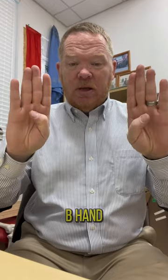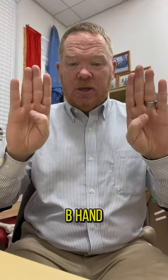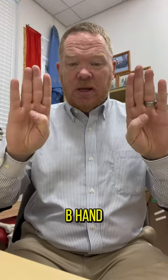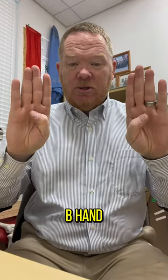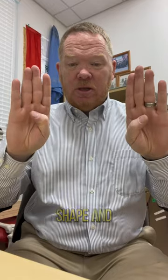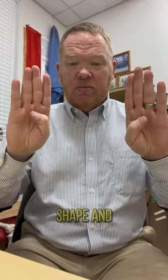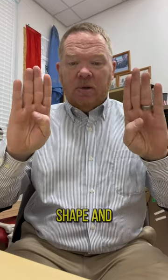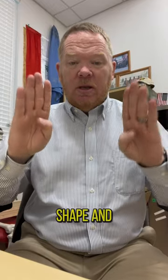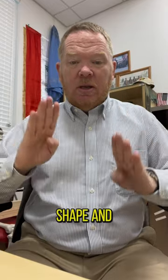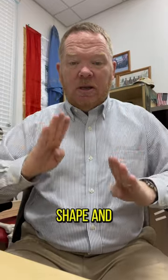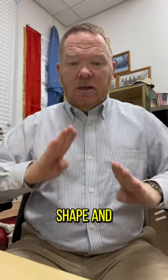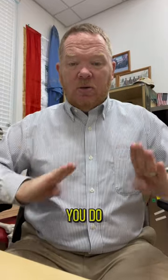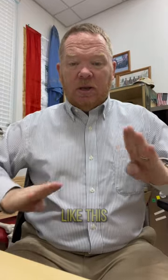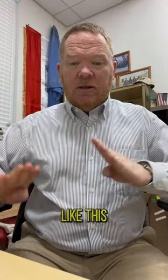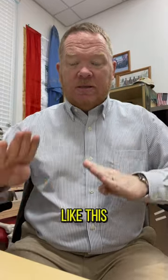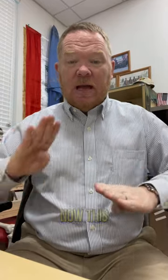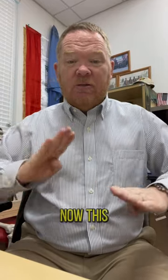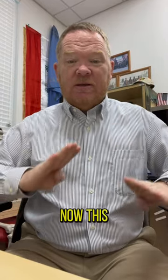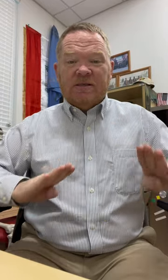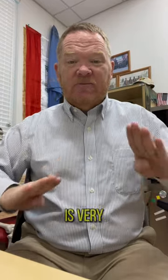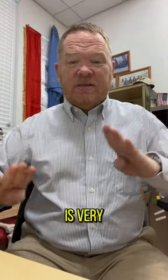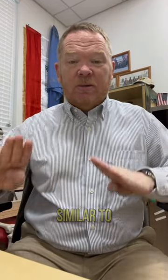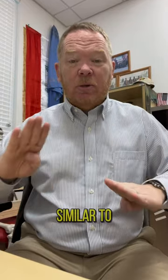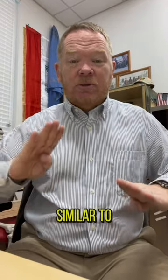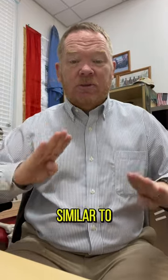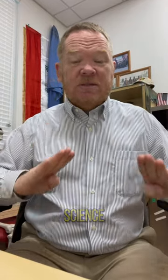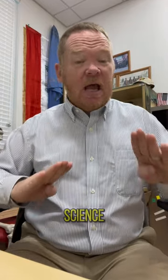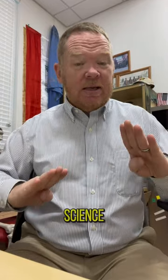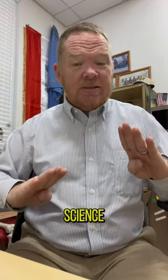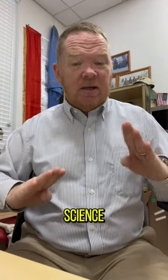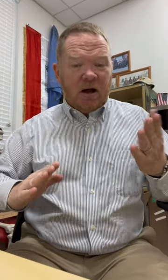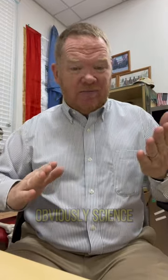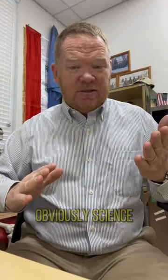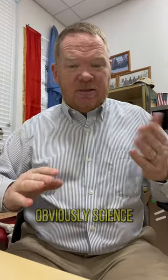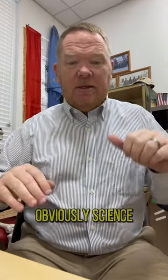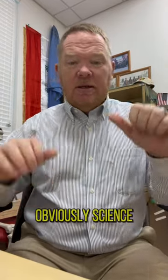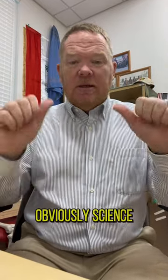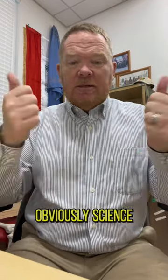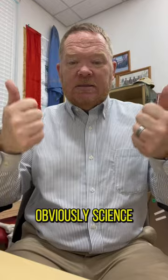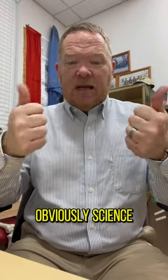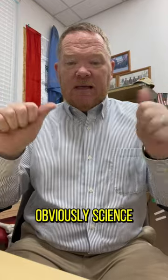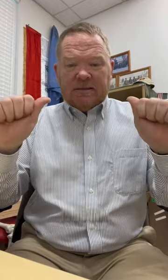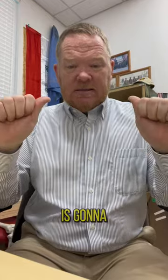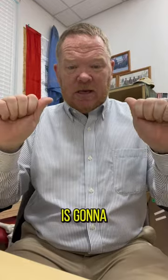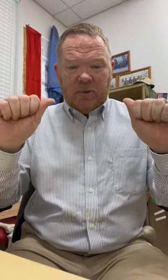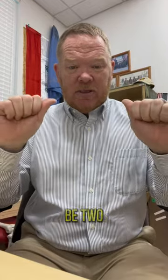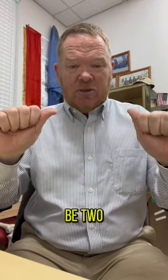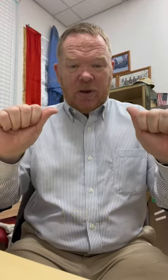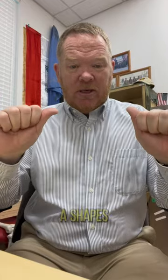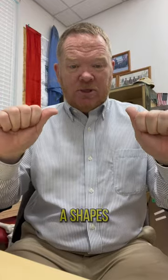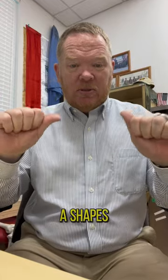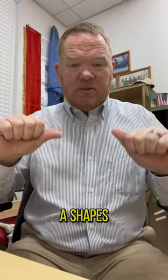handshape and you do it like this. Now this is very similar to science obviously. Science is going to be two A shapes